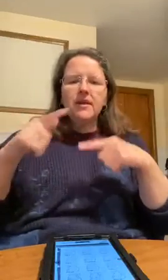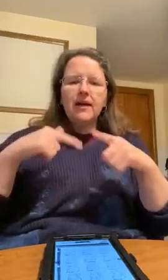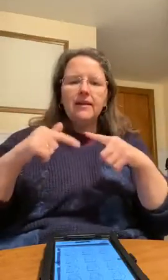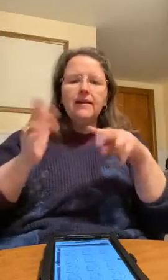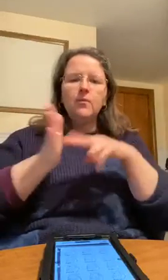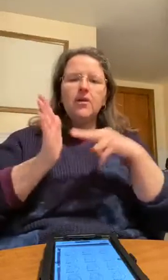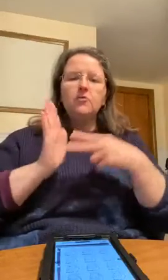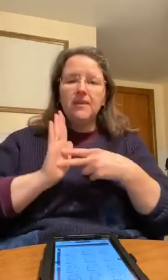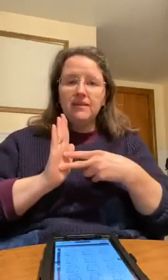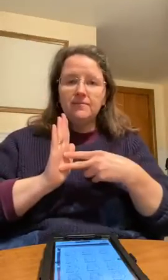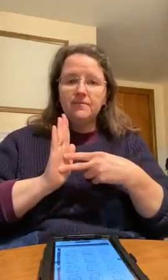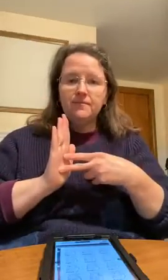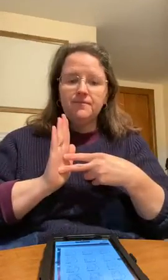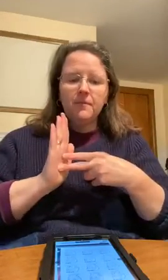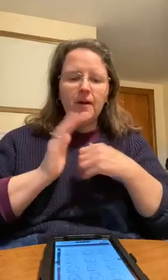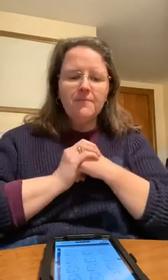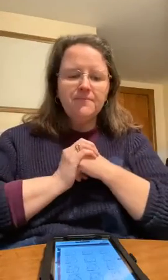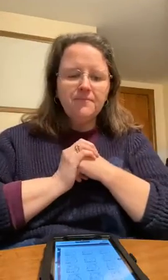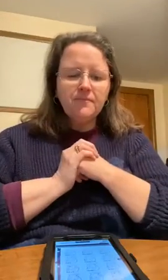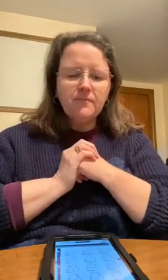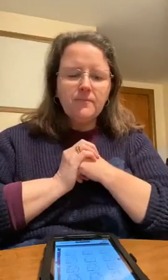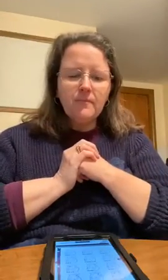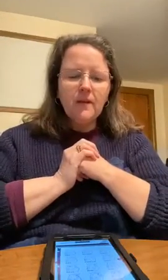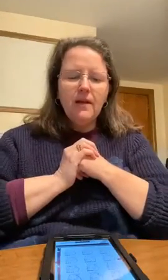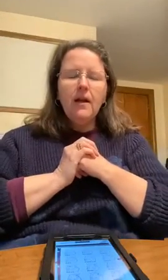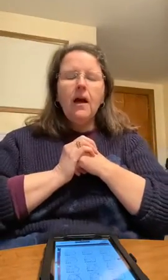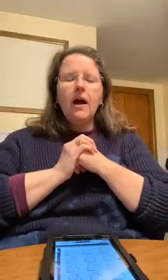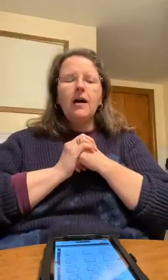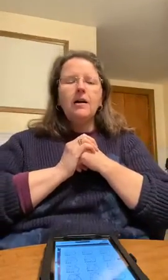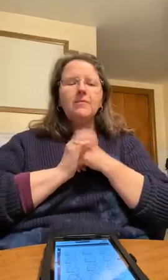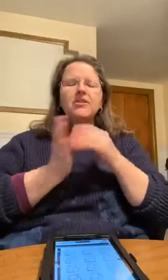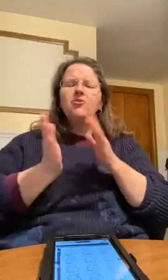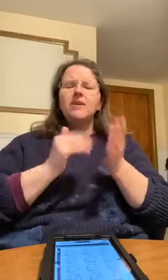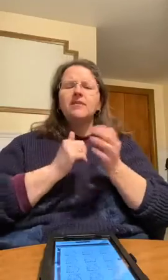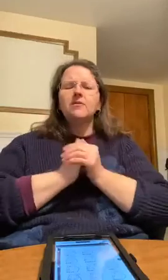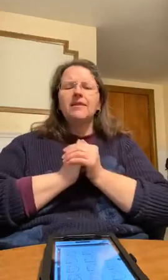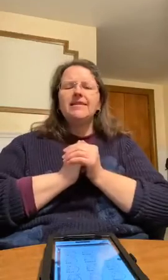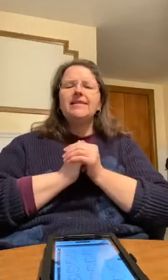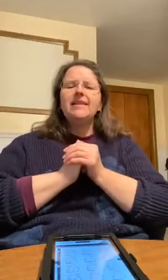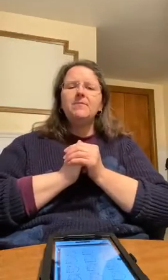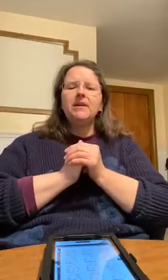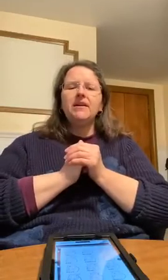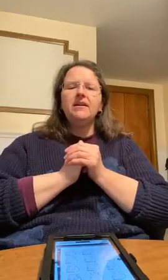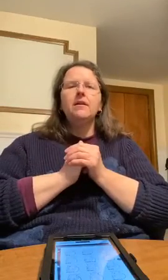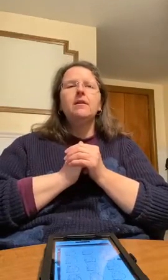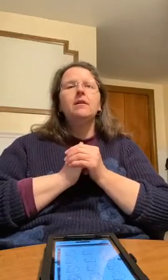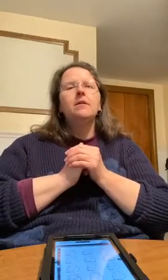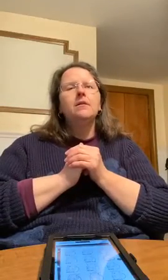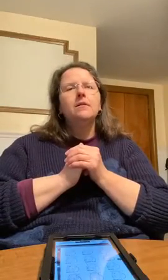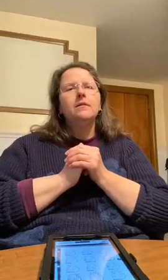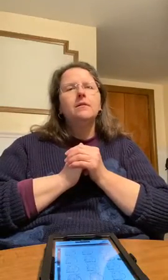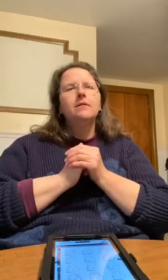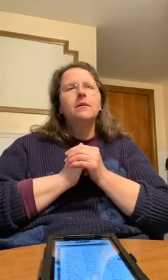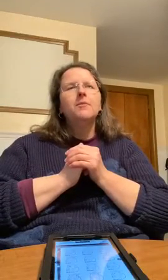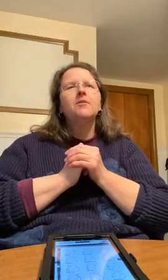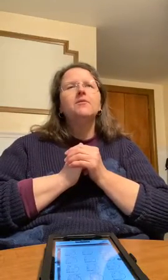and what you mean. Okay, let's try another one. Sleepy. Oh, I'm so